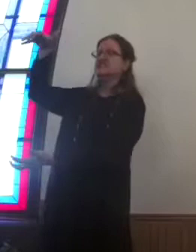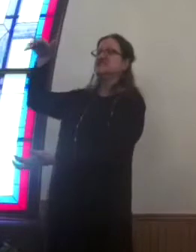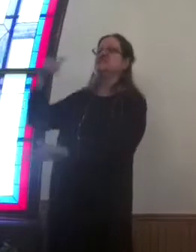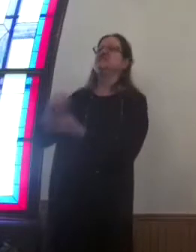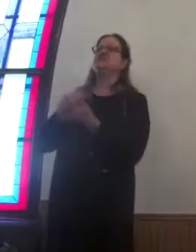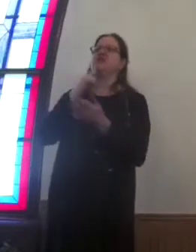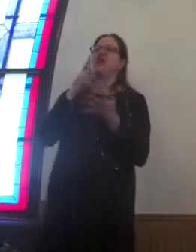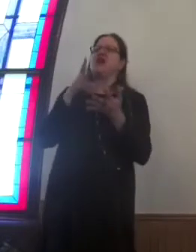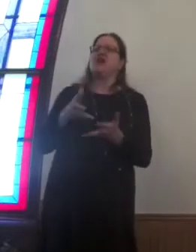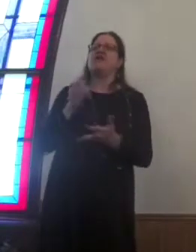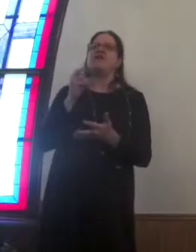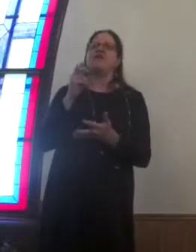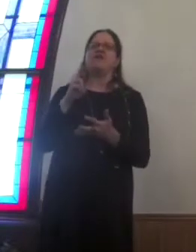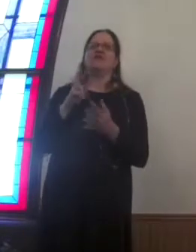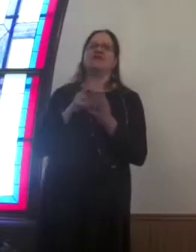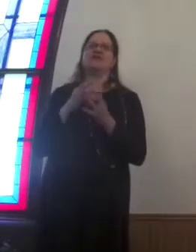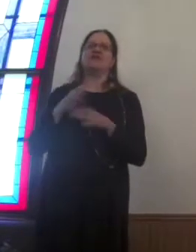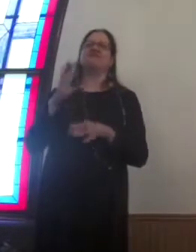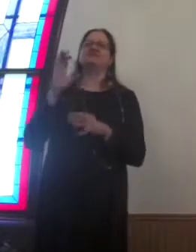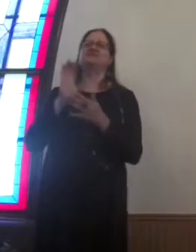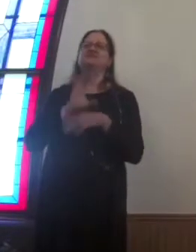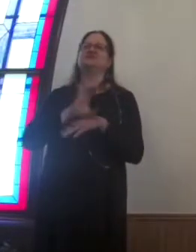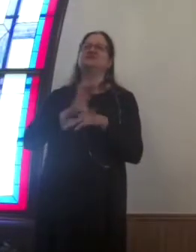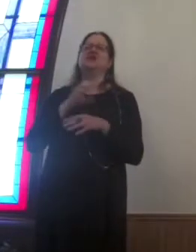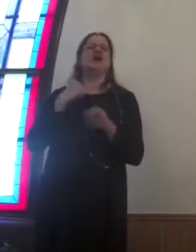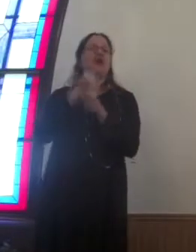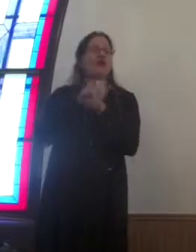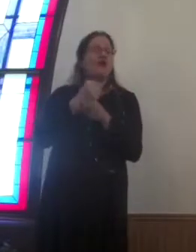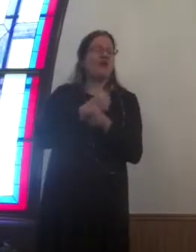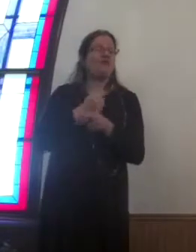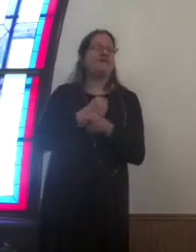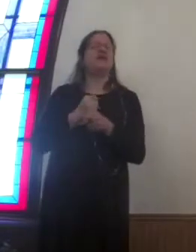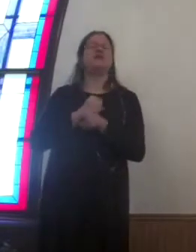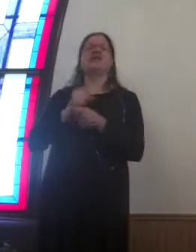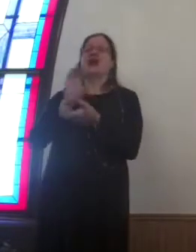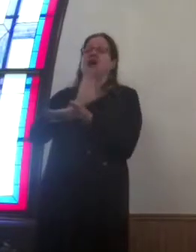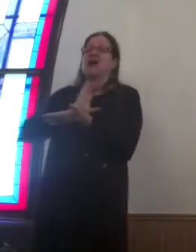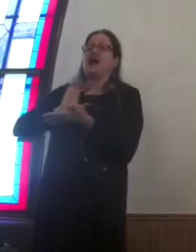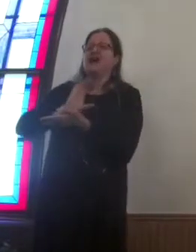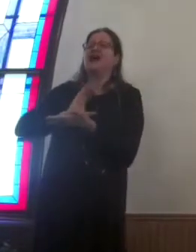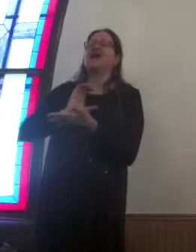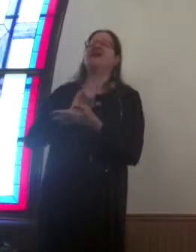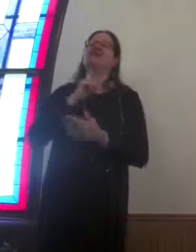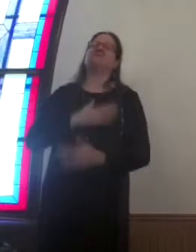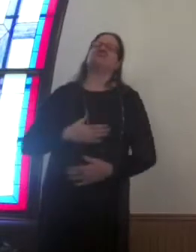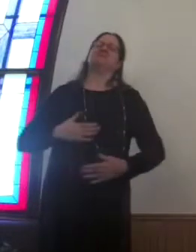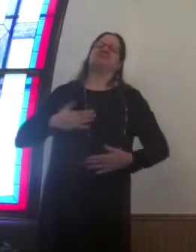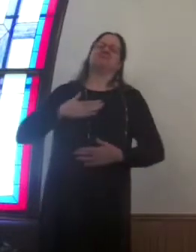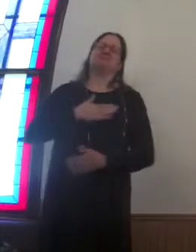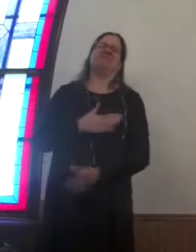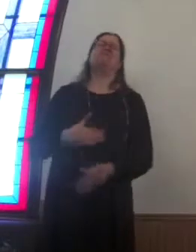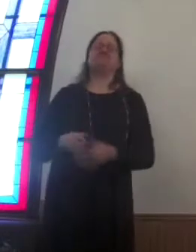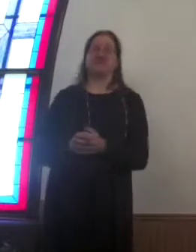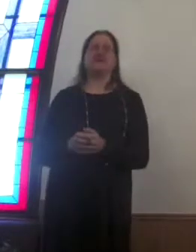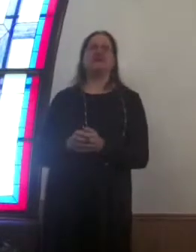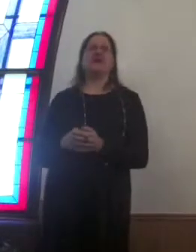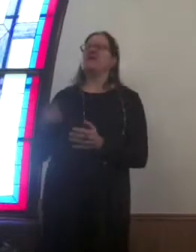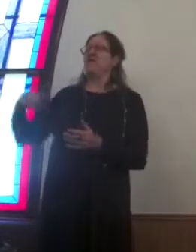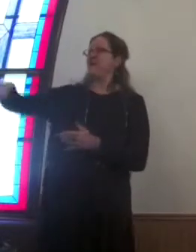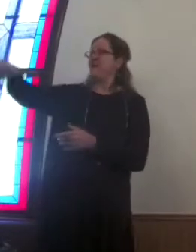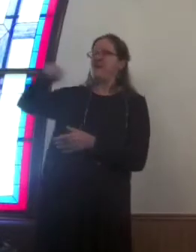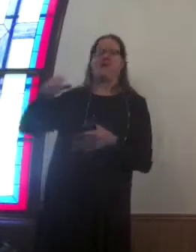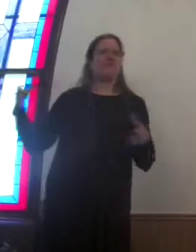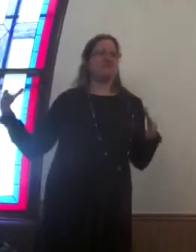cake and all that. So after church, have some coffee and some cake and enjoy all of that. But it was great having them together. And